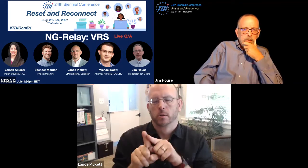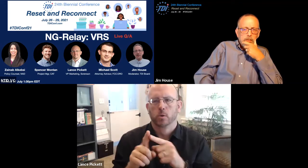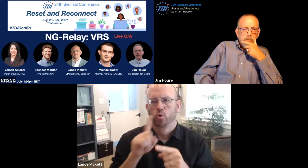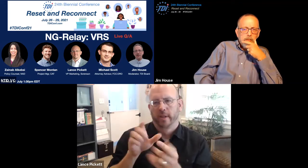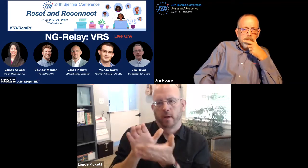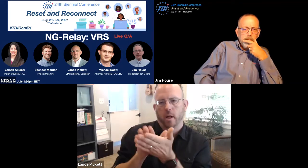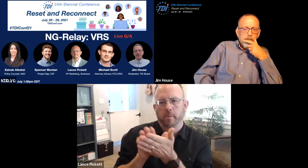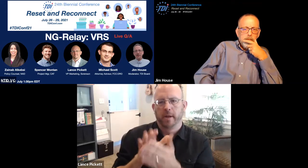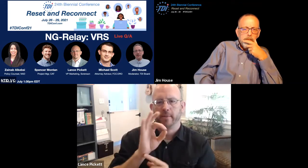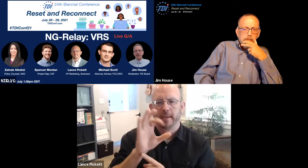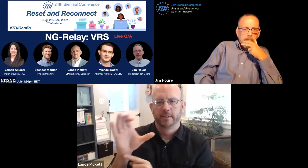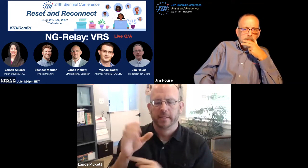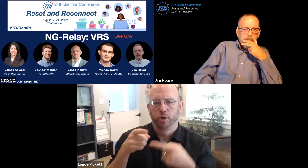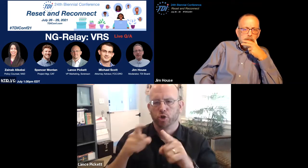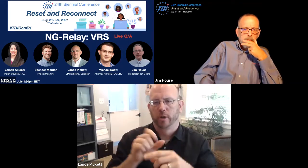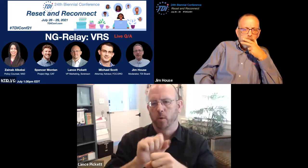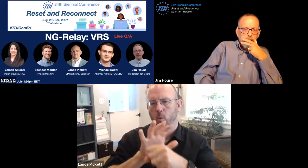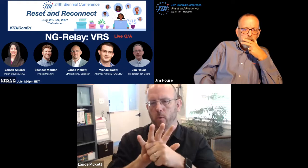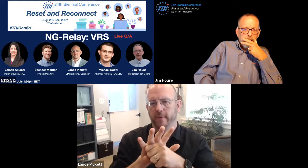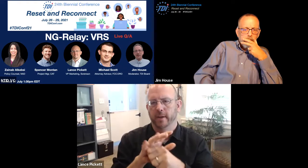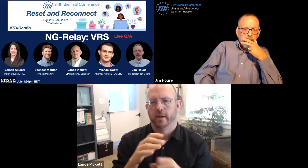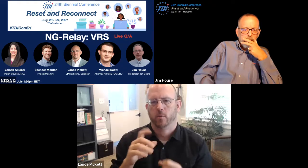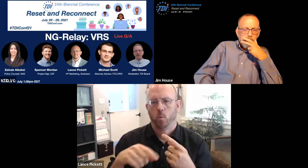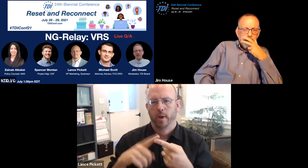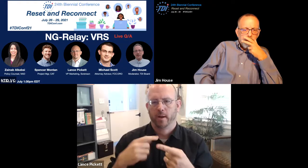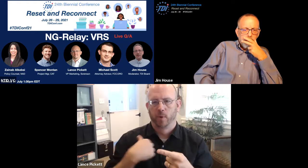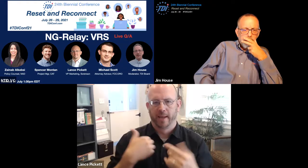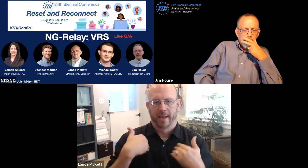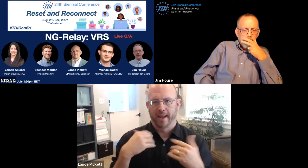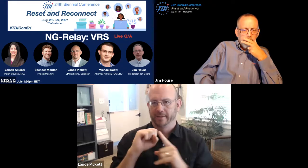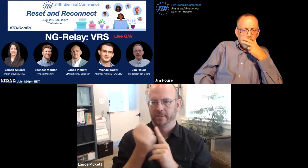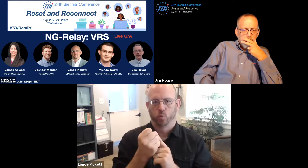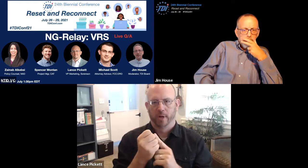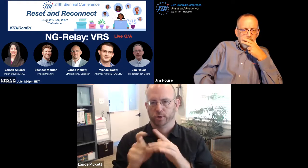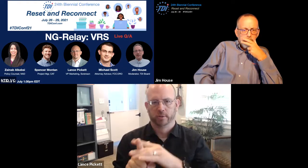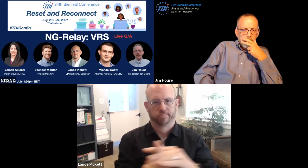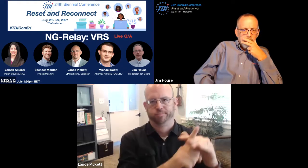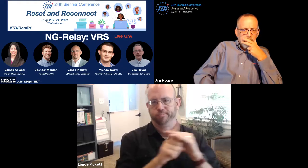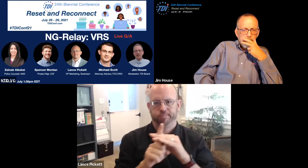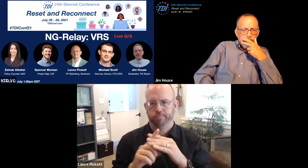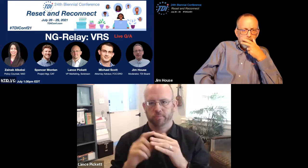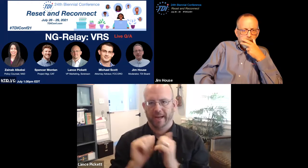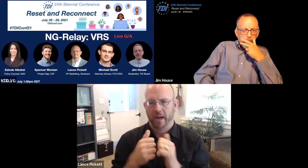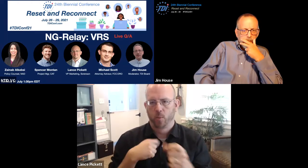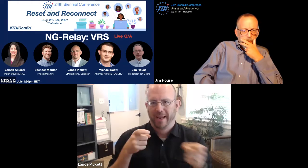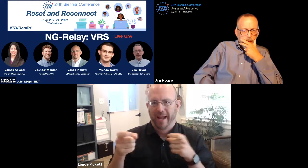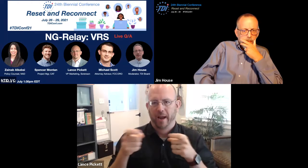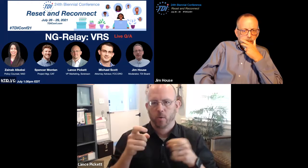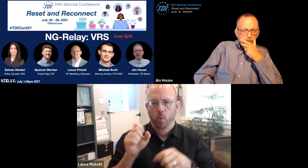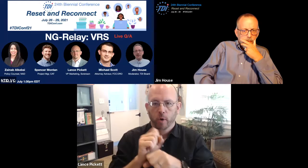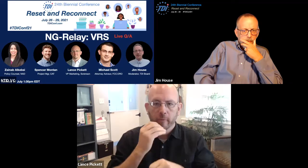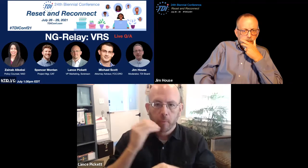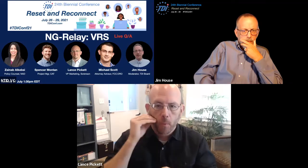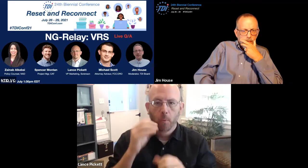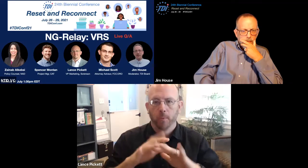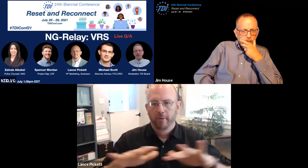said. And I also want to commend the SCC. When COVID popped up, it was a